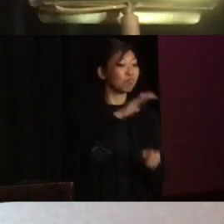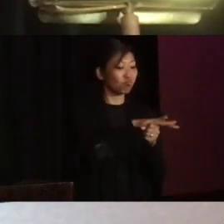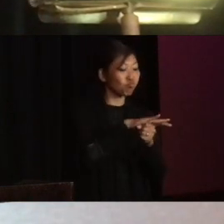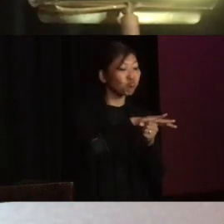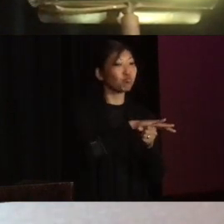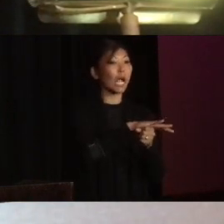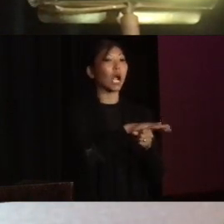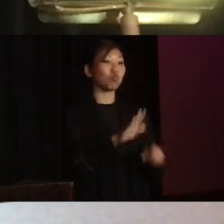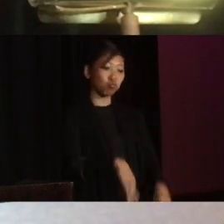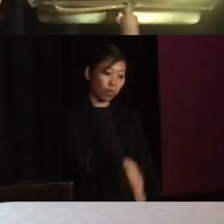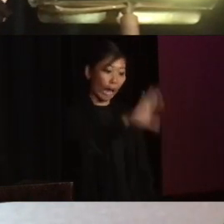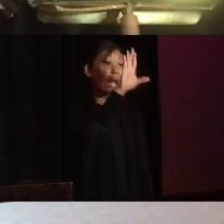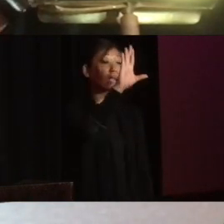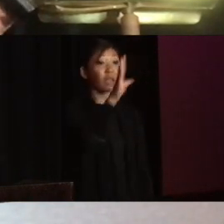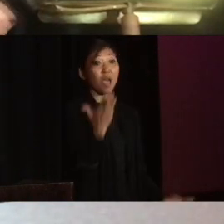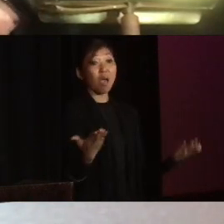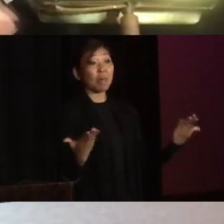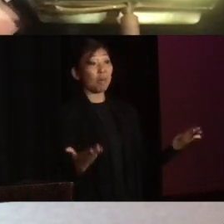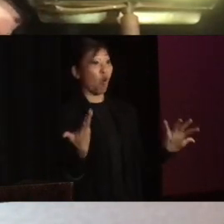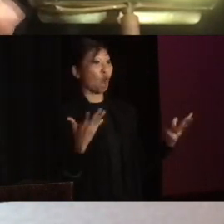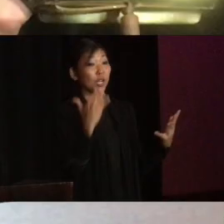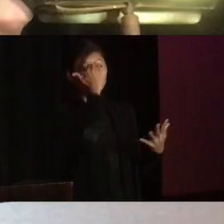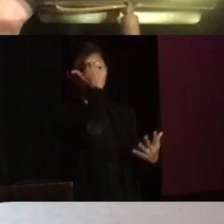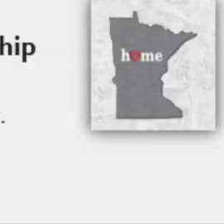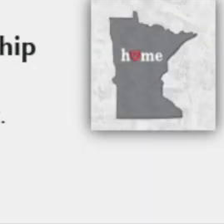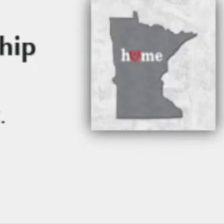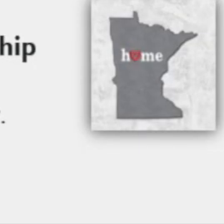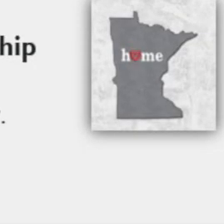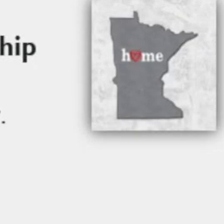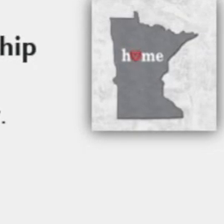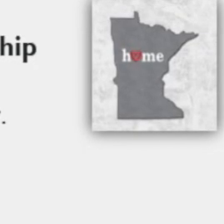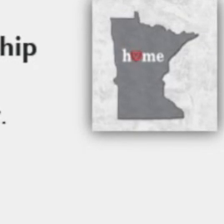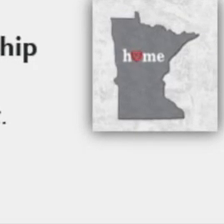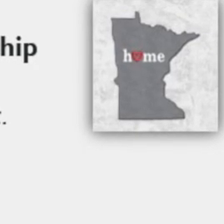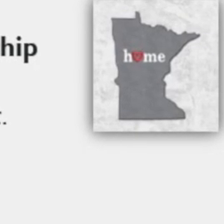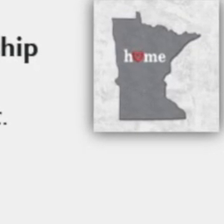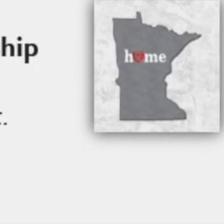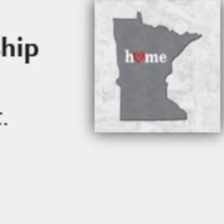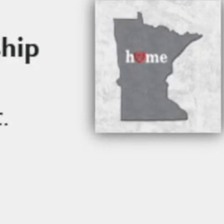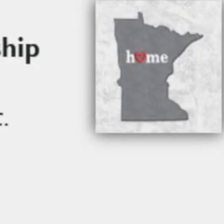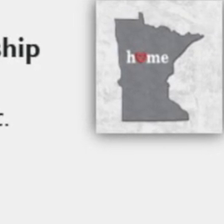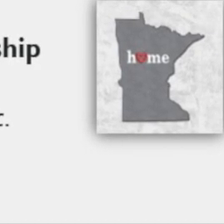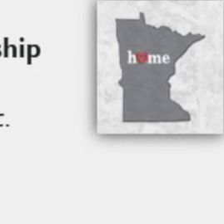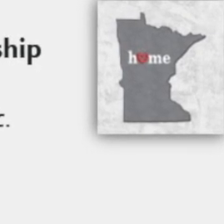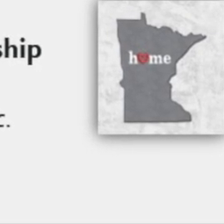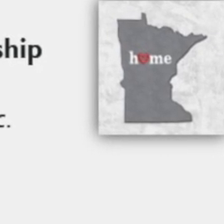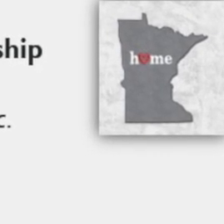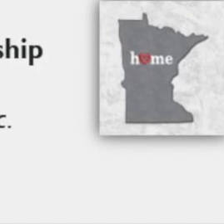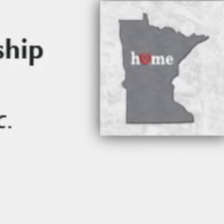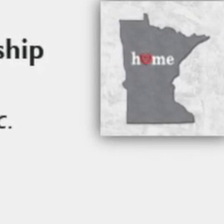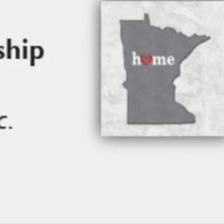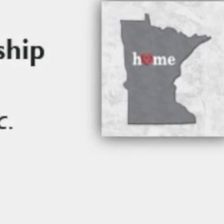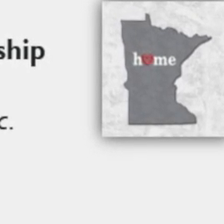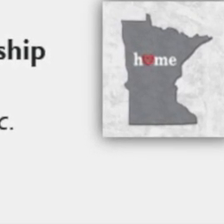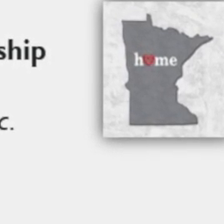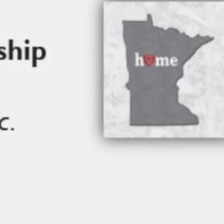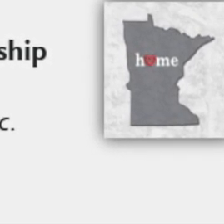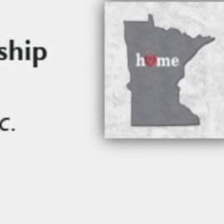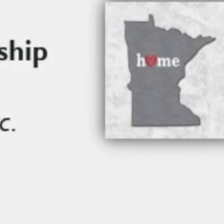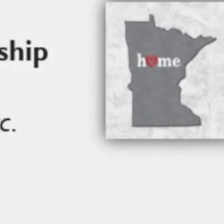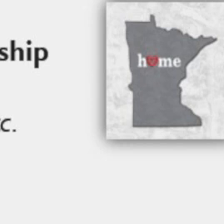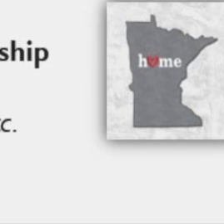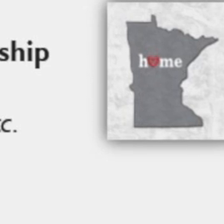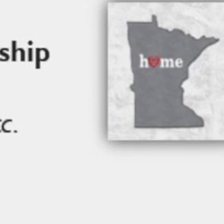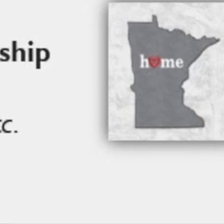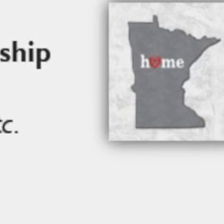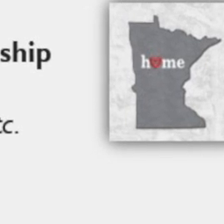area. Many of you might know this, but Minnesota is home to the largest population of Korean adoptees per capita around the world.